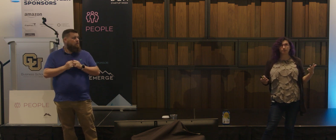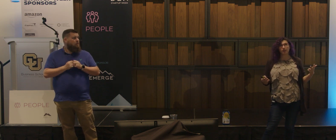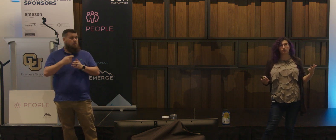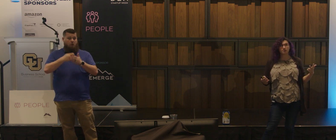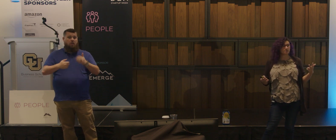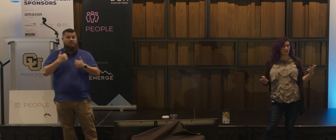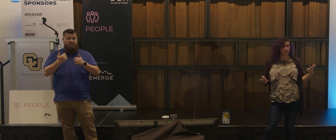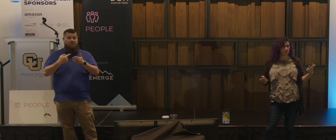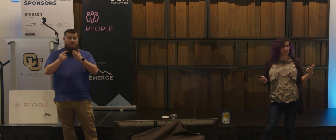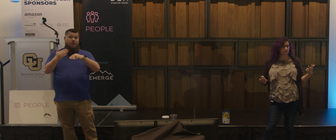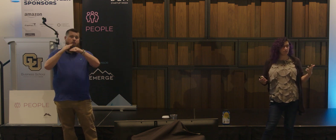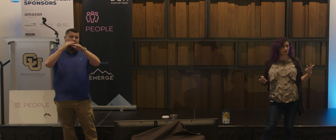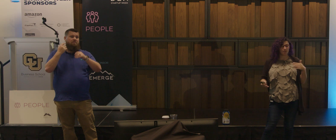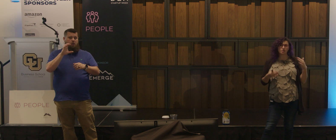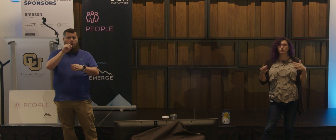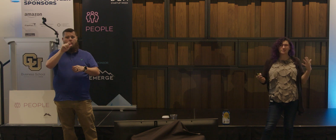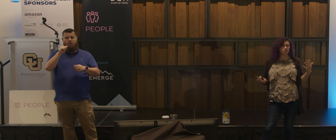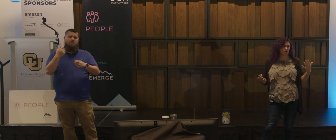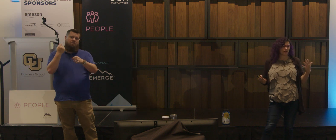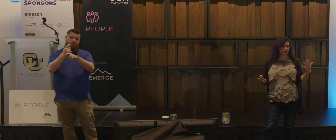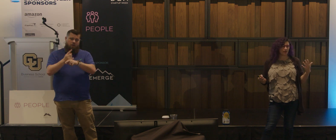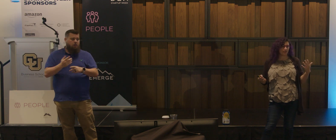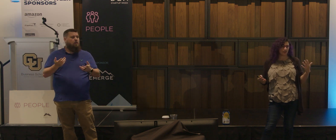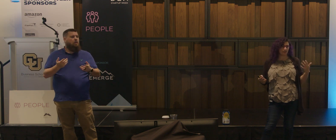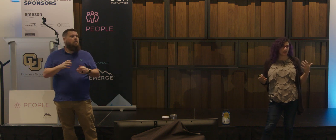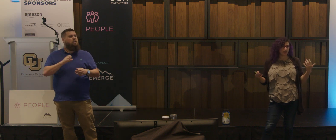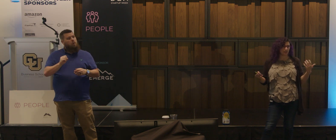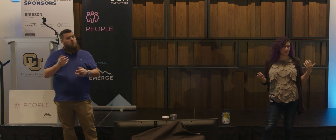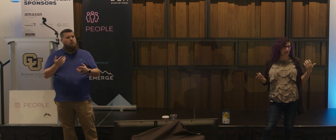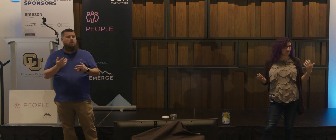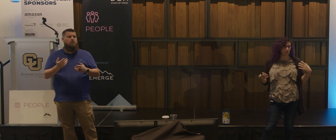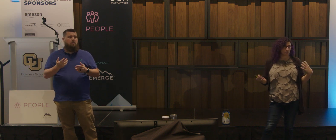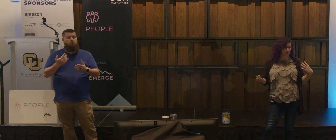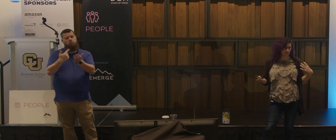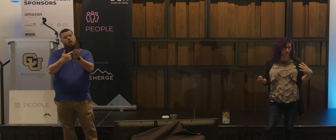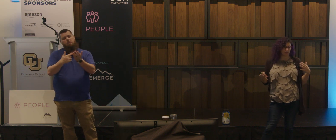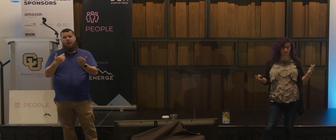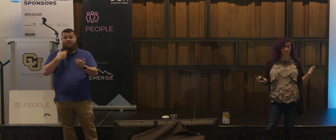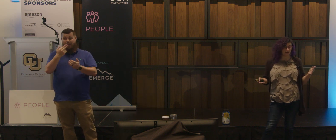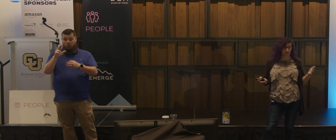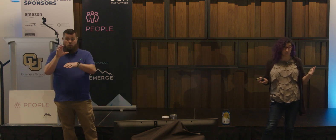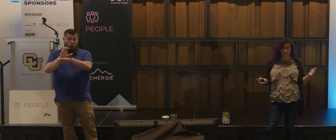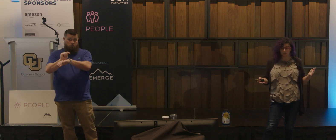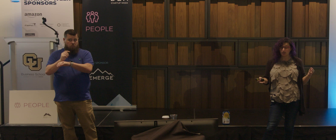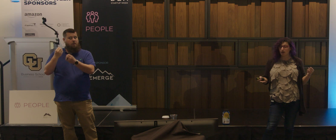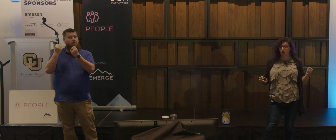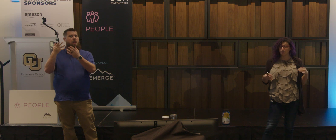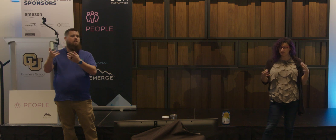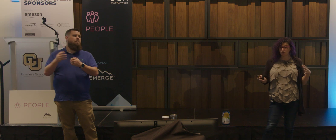cost of living pay increases every year, and so we just kind of talk about it. And then I have an HR consultant. There is a lot of them